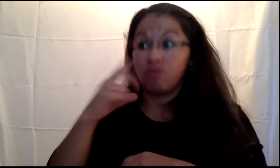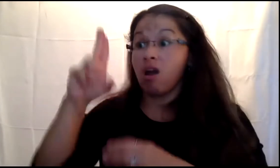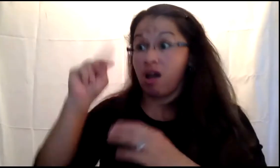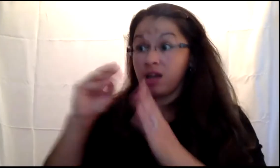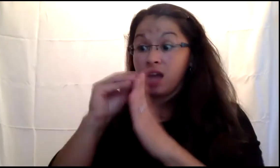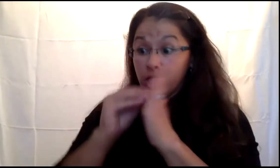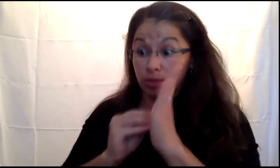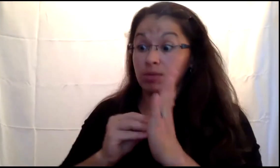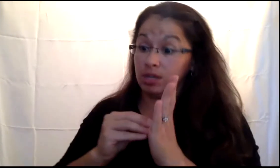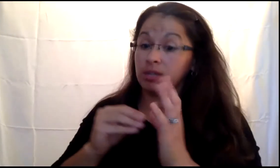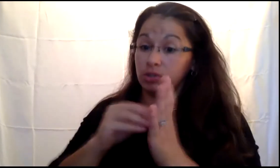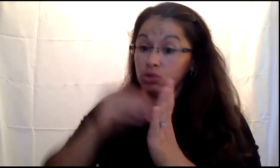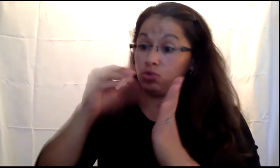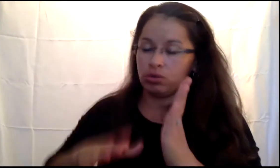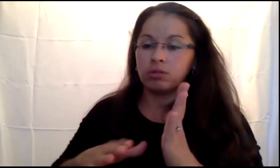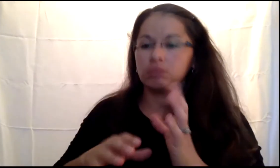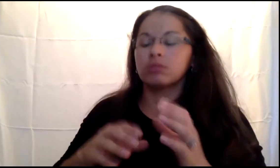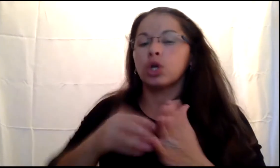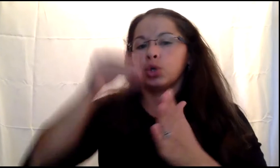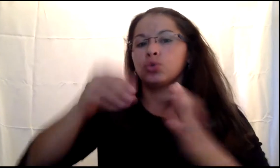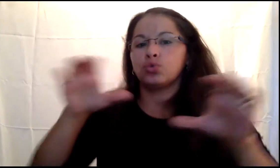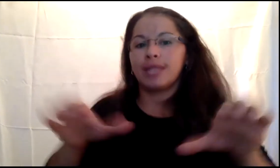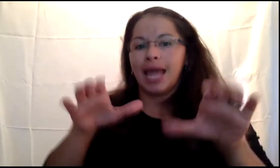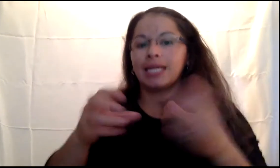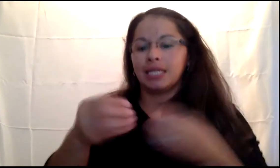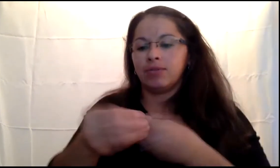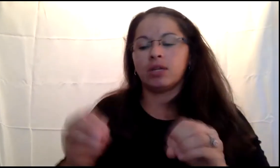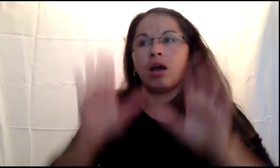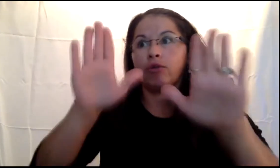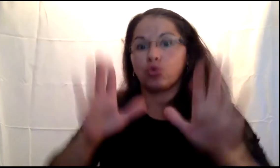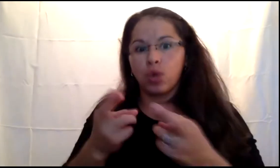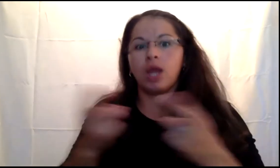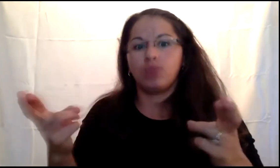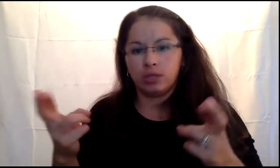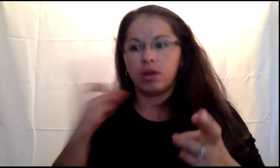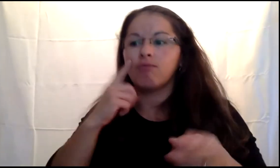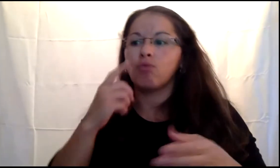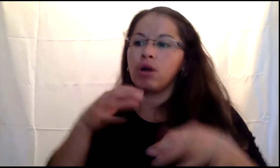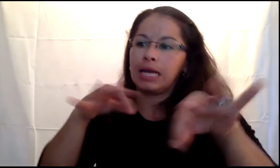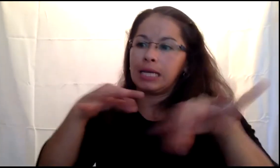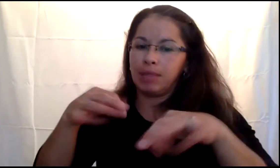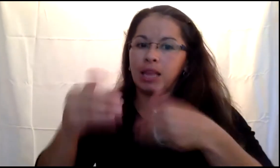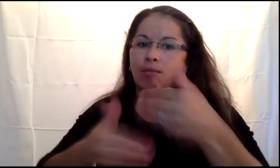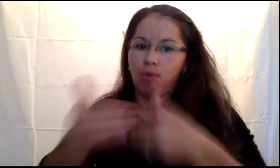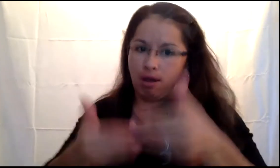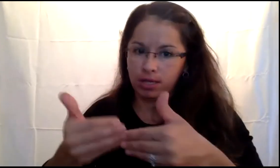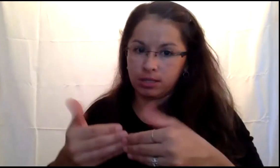office will be a great resource in explaining that process, and then also letting you know, again, sort of we've talked about before, what that campus